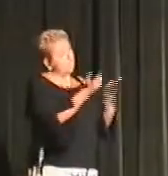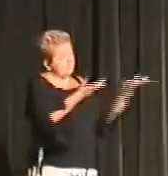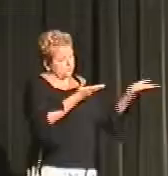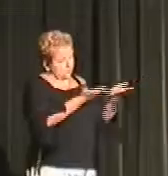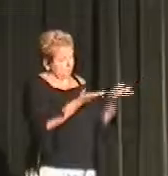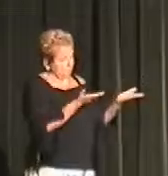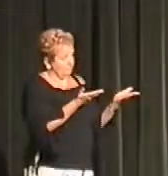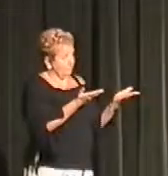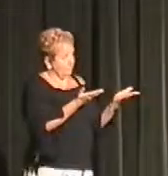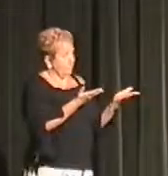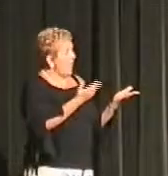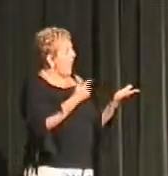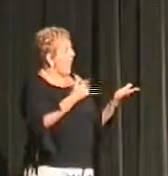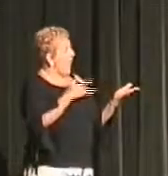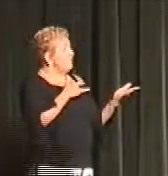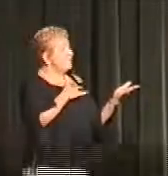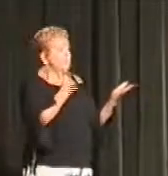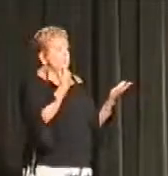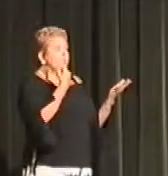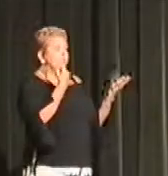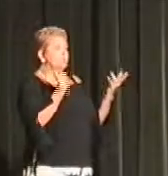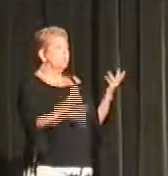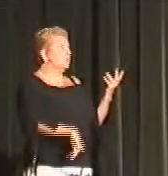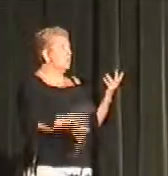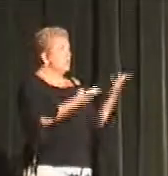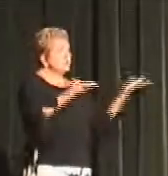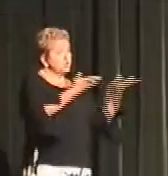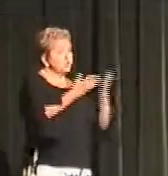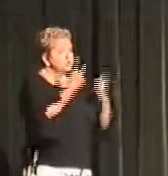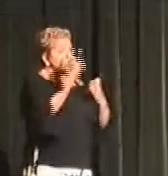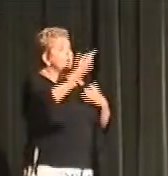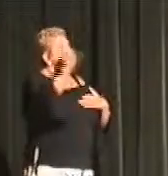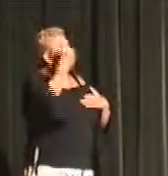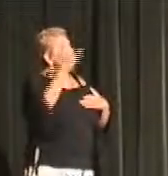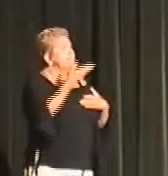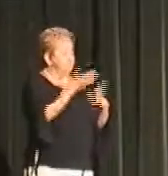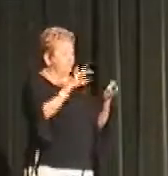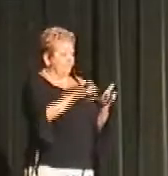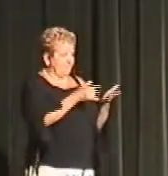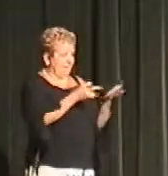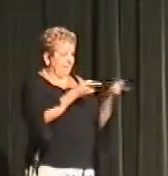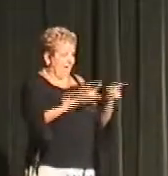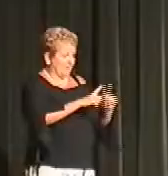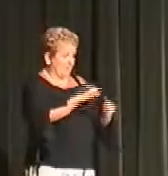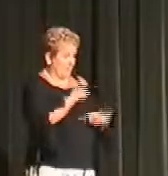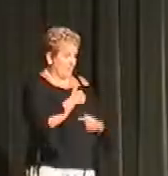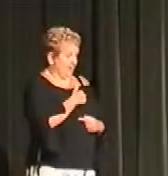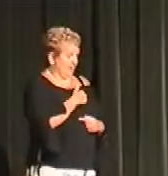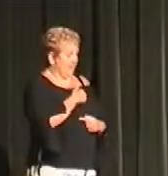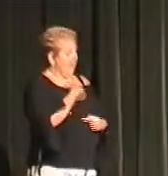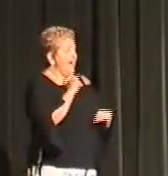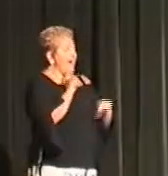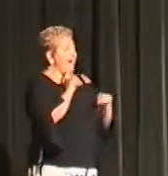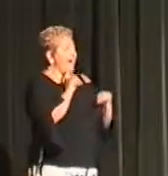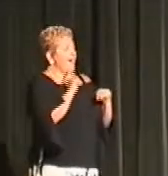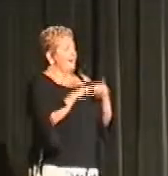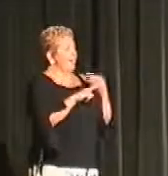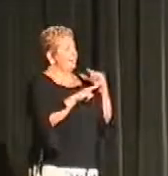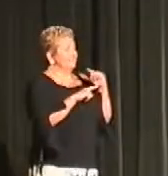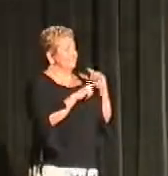I consider it one of the greatest things that ever happened to me, and I can't even begin to tell you what it has meant